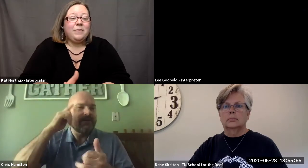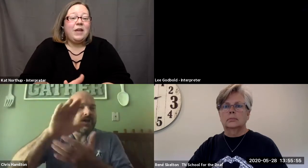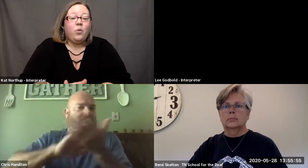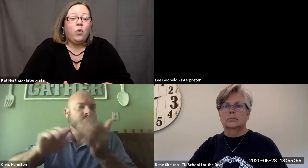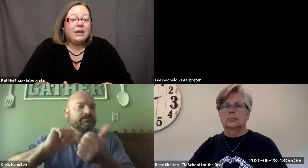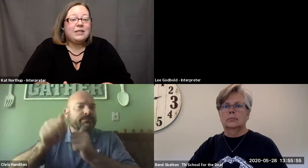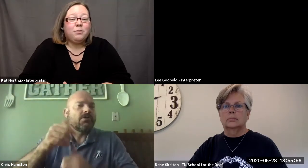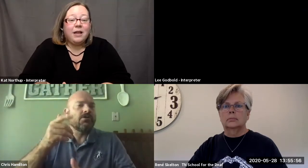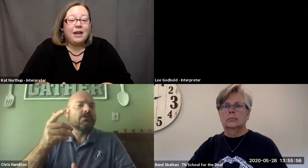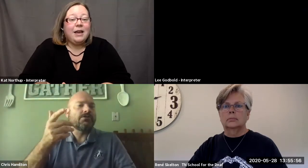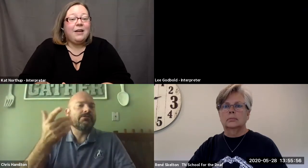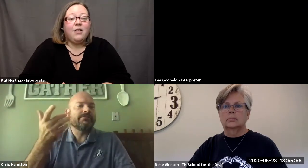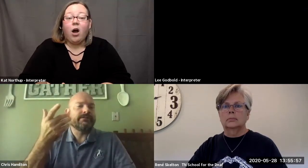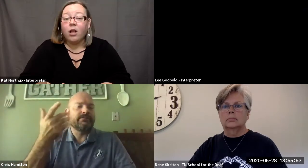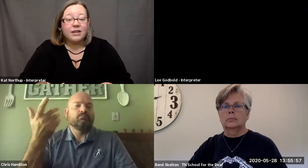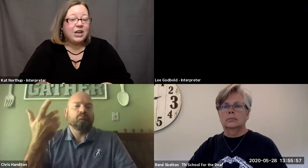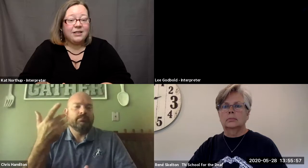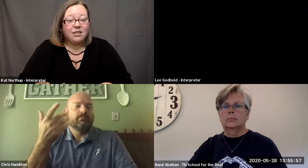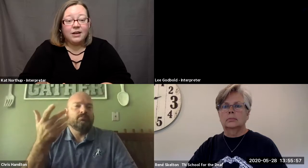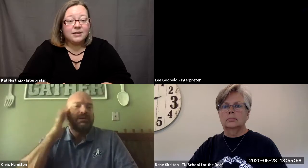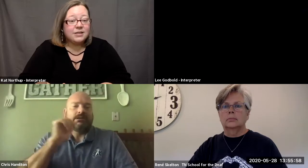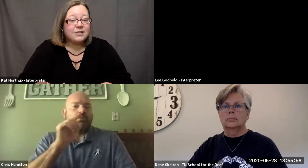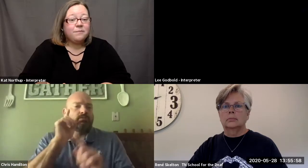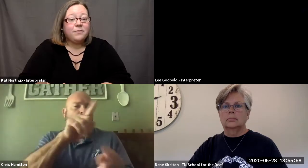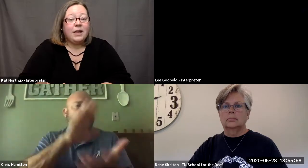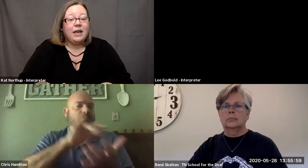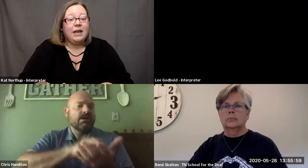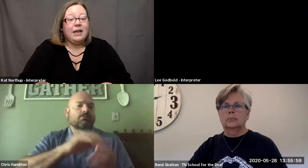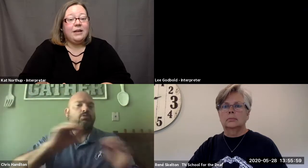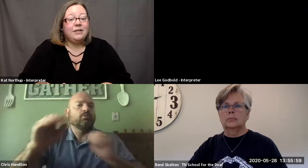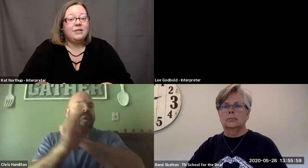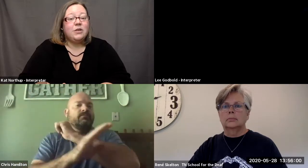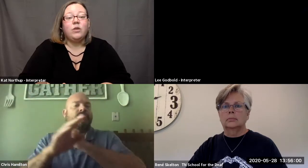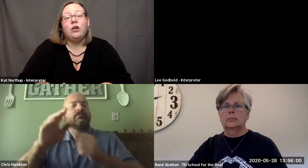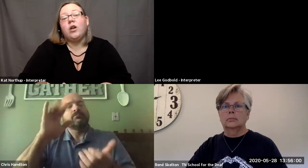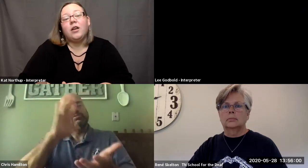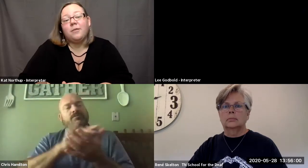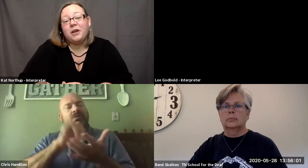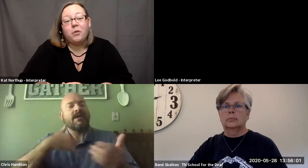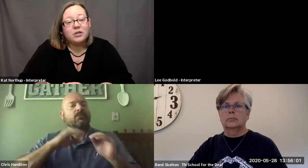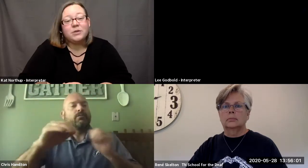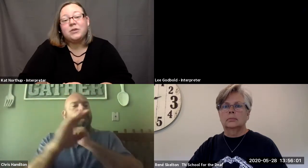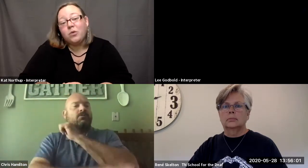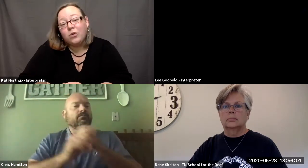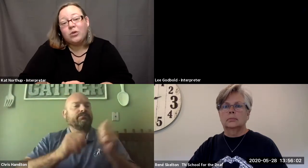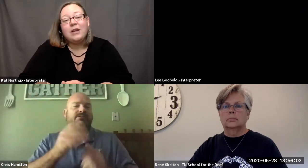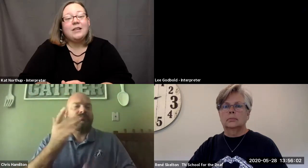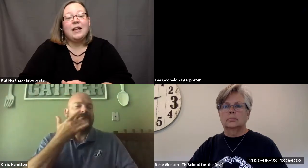They want to play college athletics. And so they're not going to be going to a school that